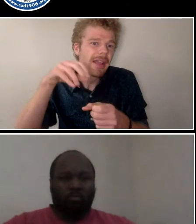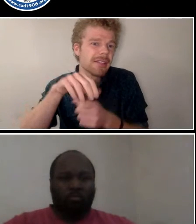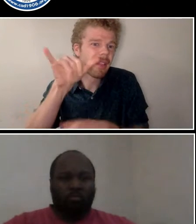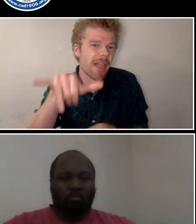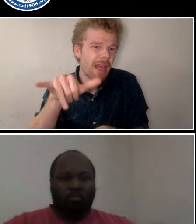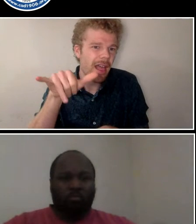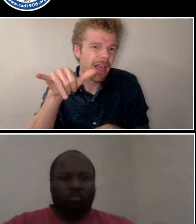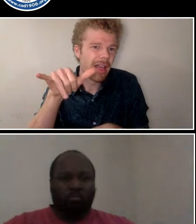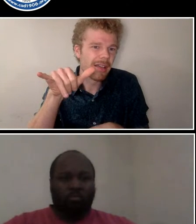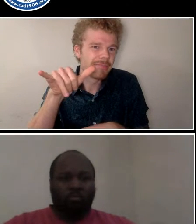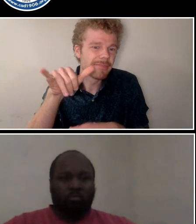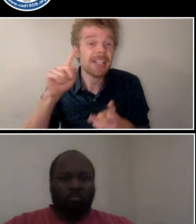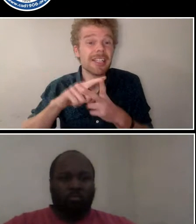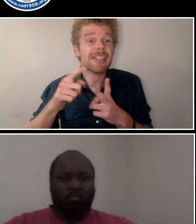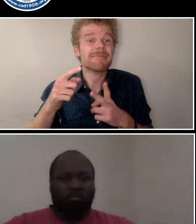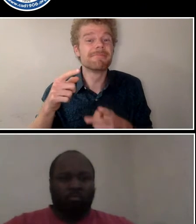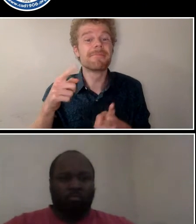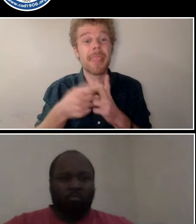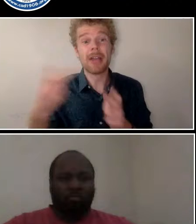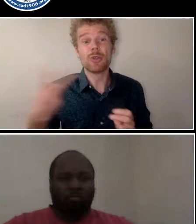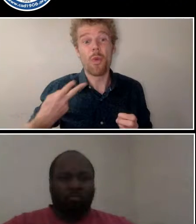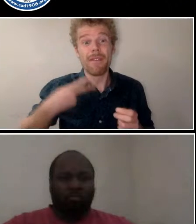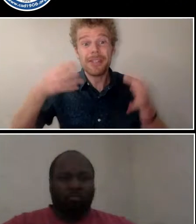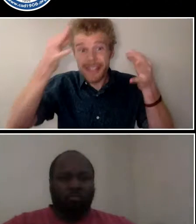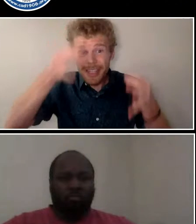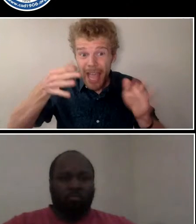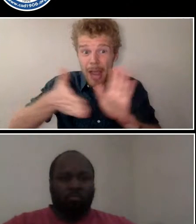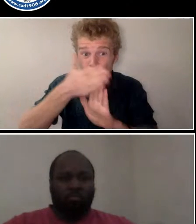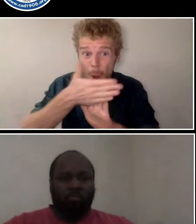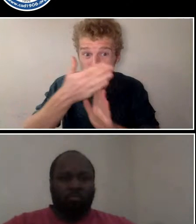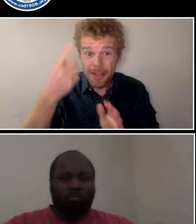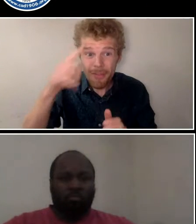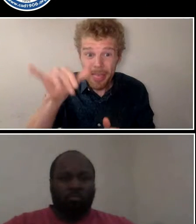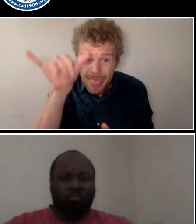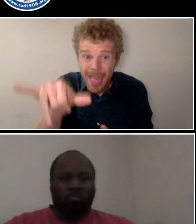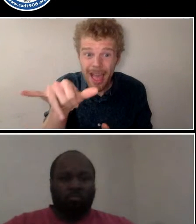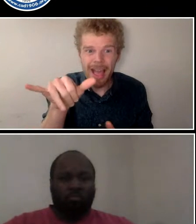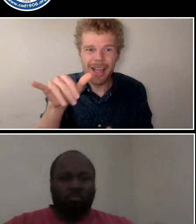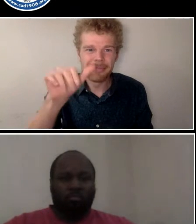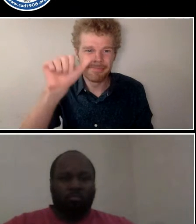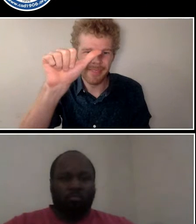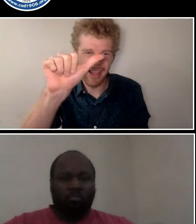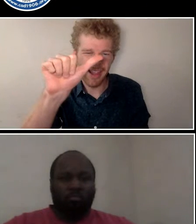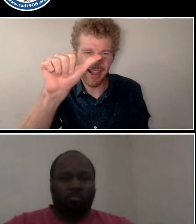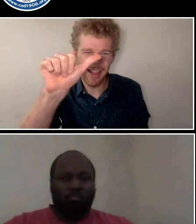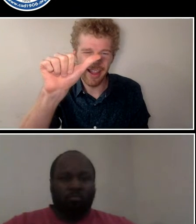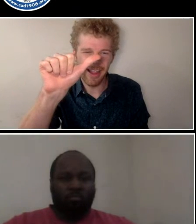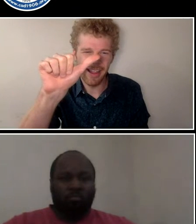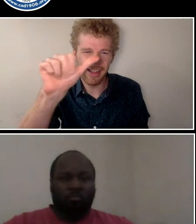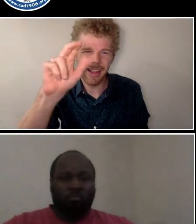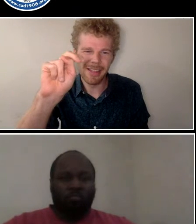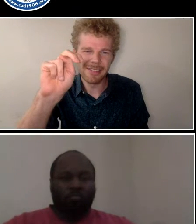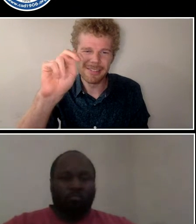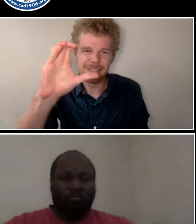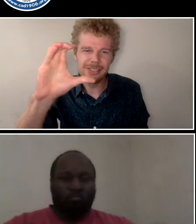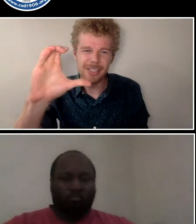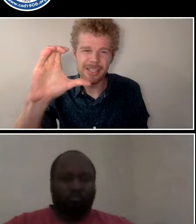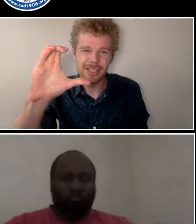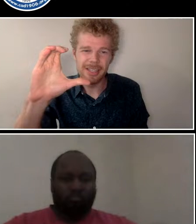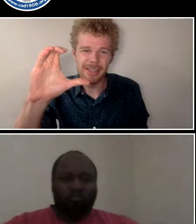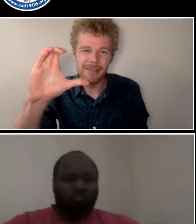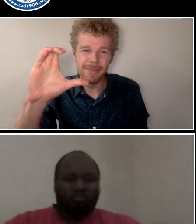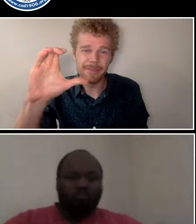to make sure that we have funding for interpreters so that deaf people have full access to the conversation. The two of